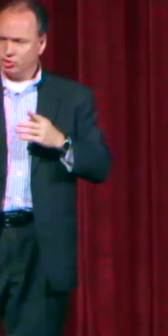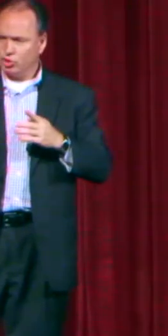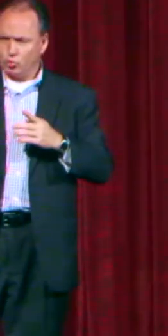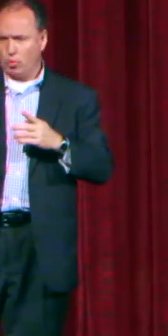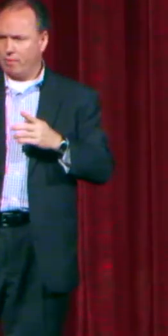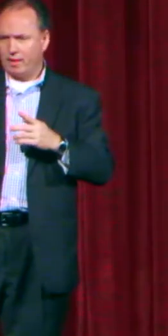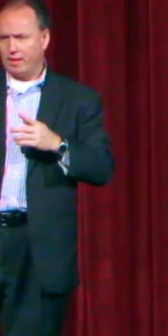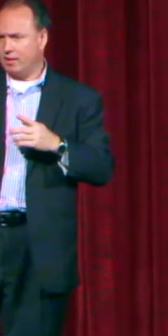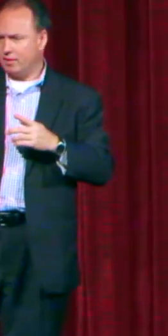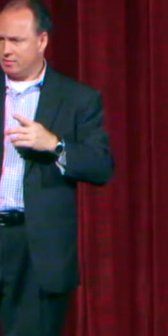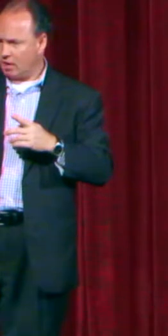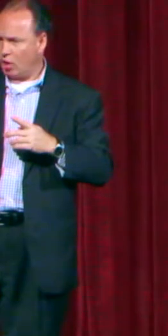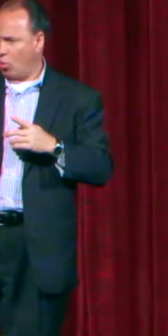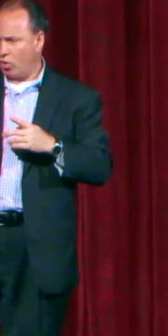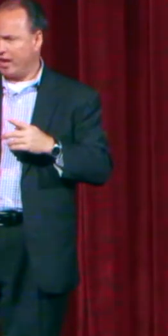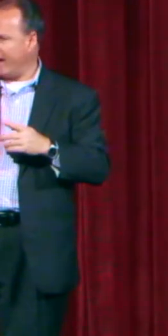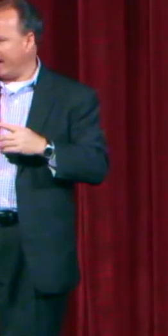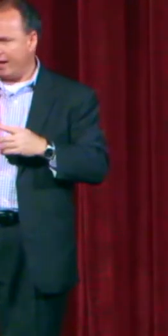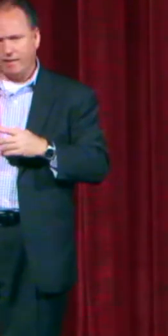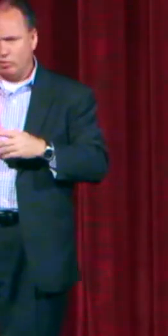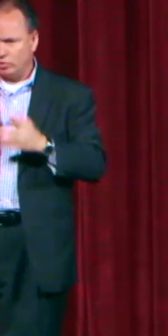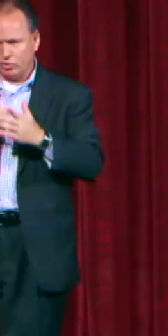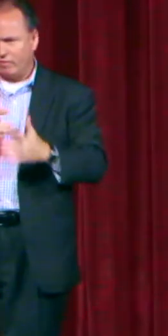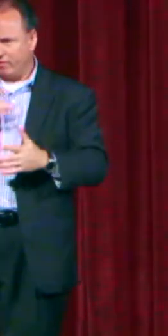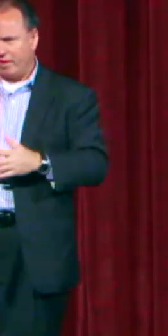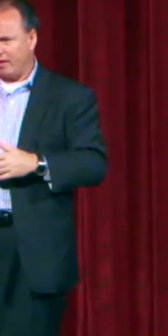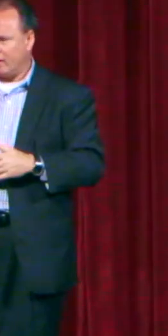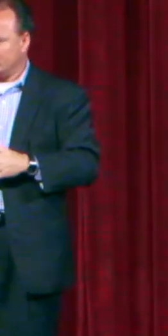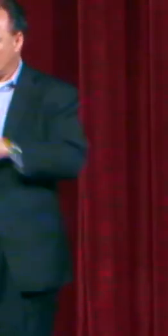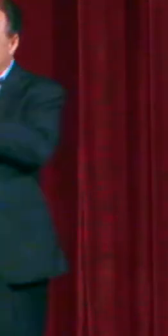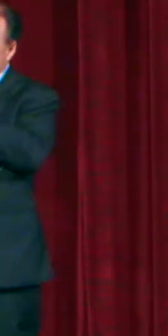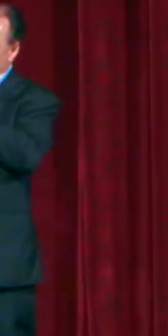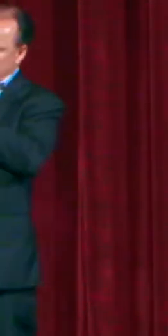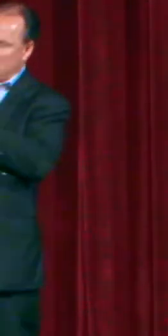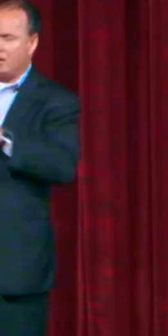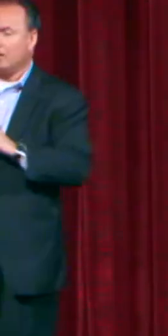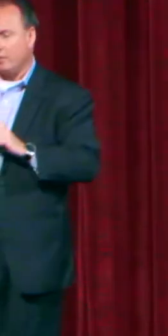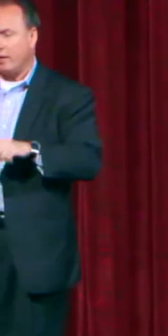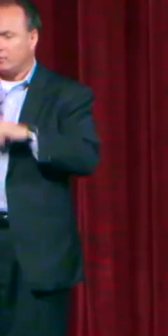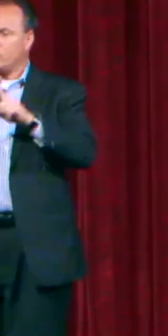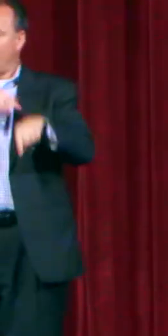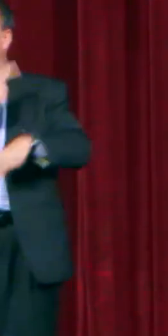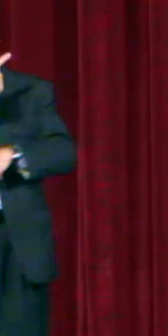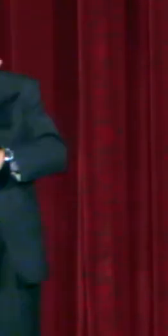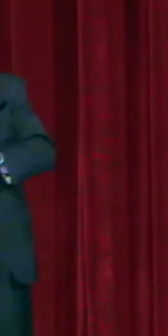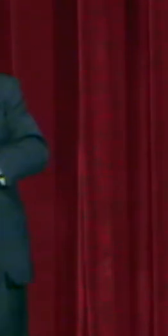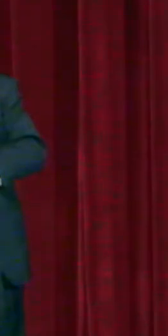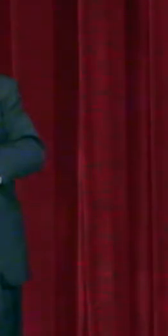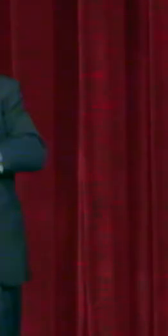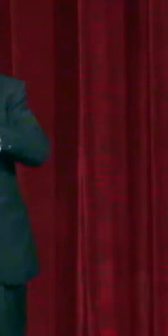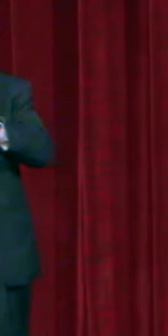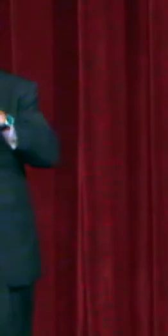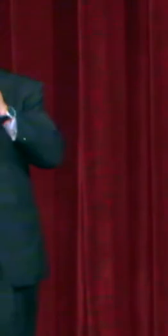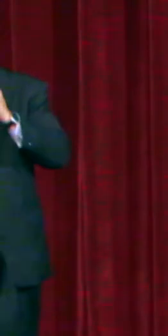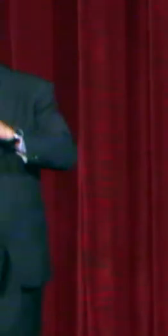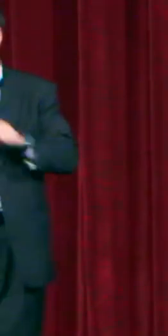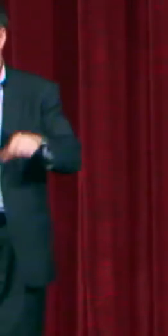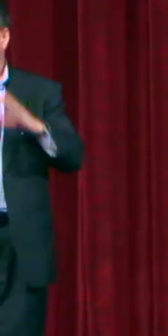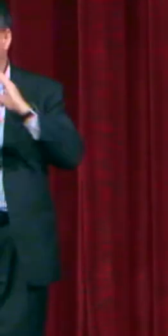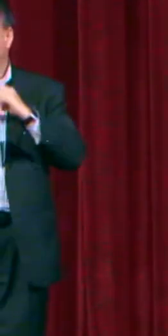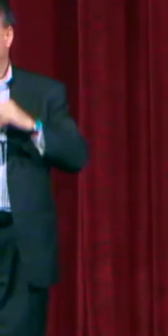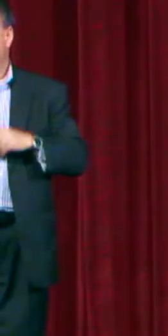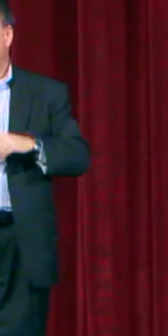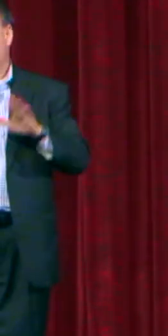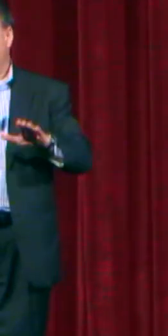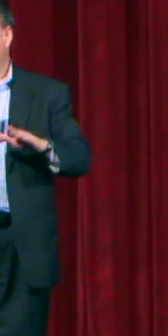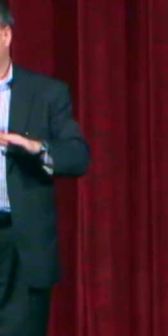harass@johnmclean.org. If any of your children feel like they are being harassed, bullied, cyberbullied, anything like that, that's one of the things that